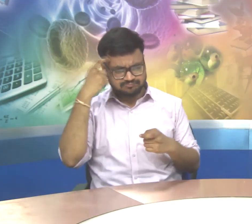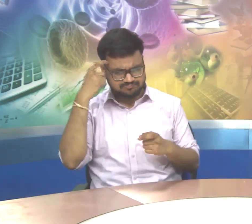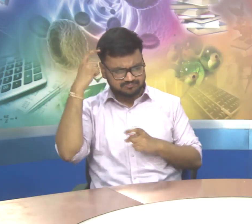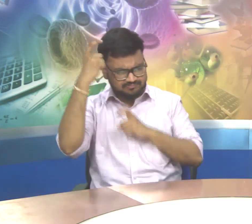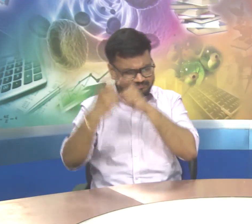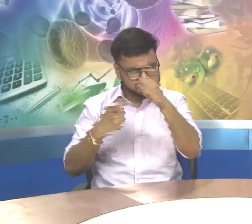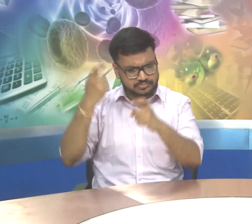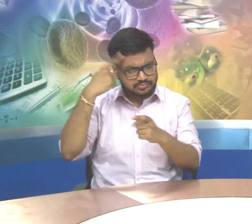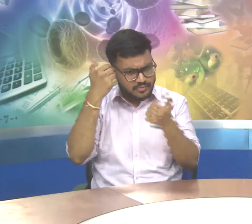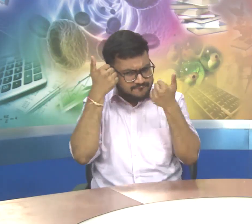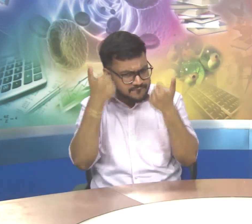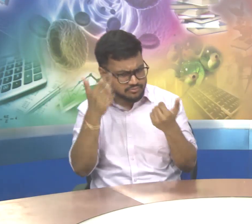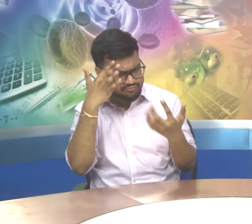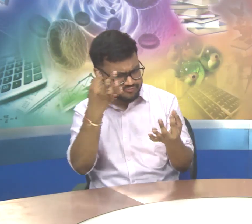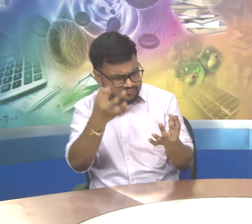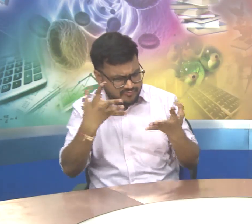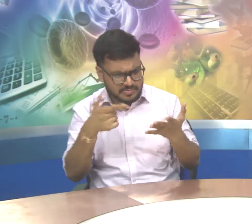They had bigger brains, so they called